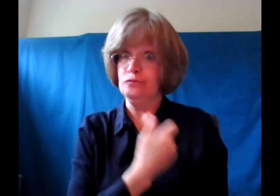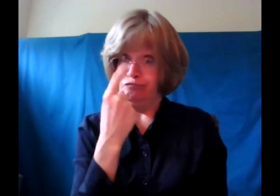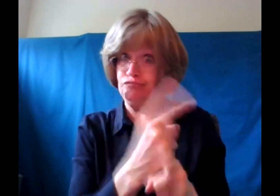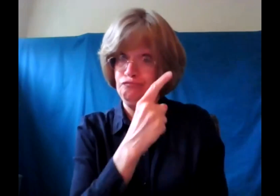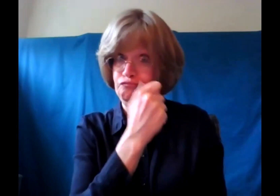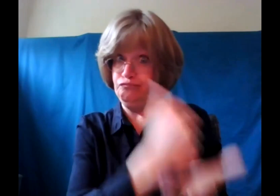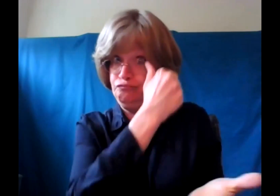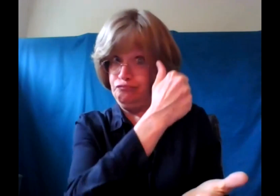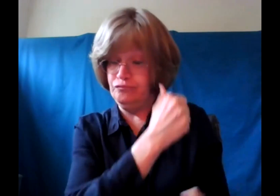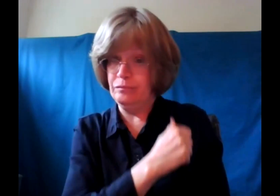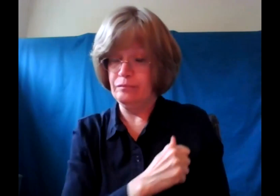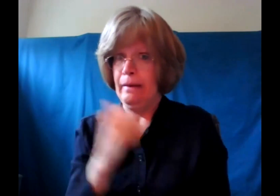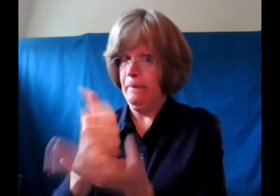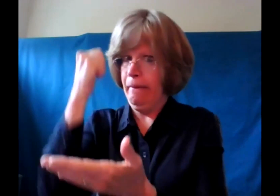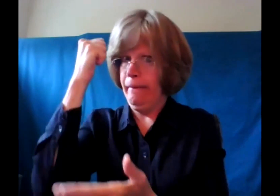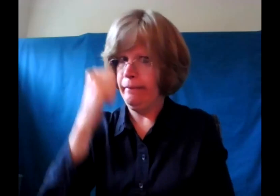Amen.